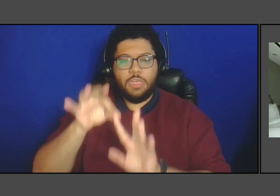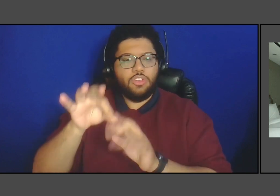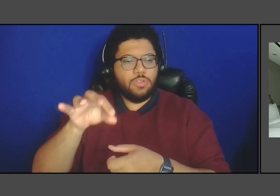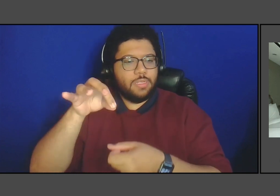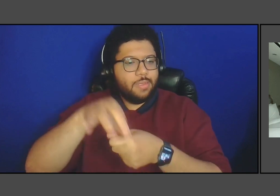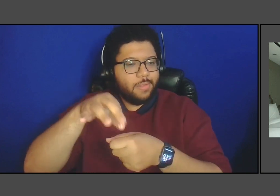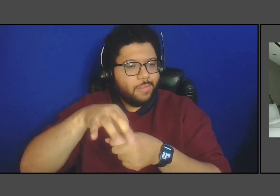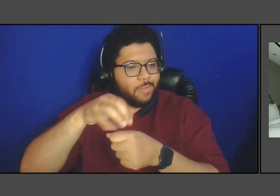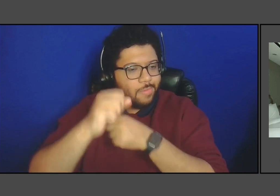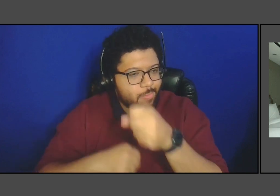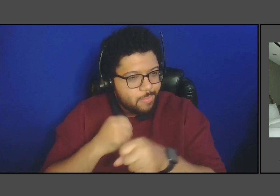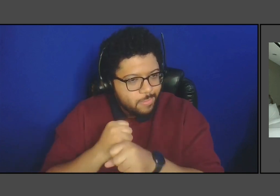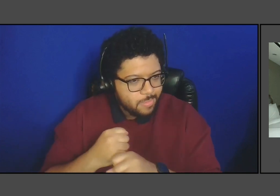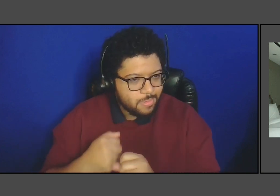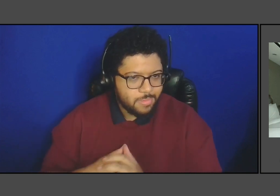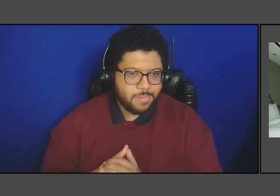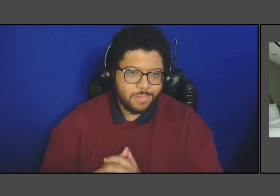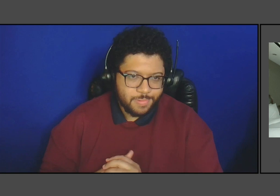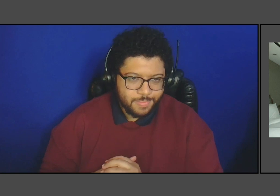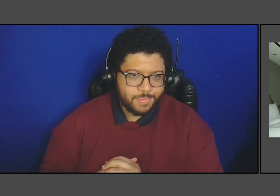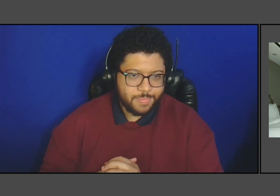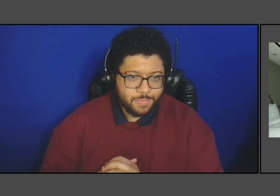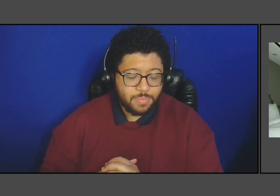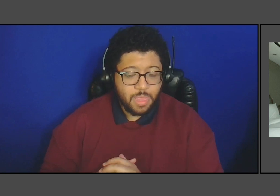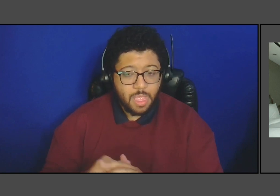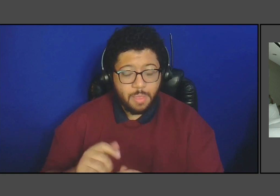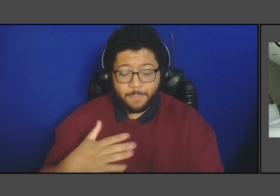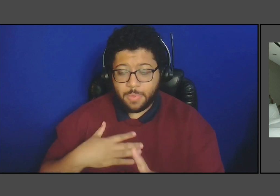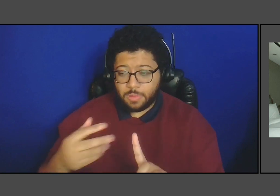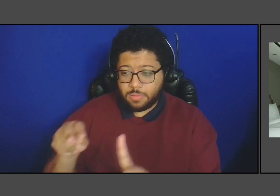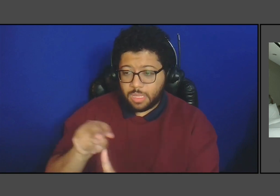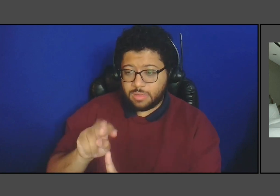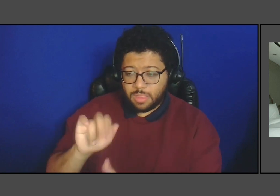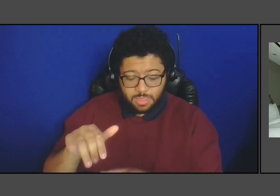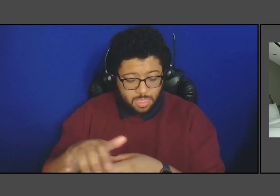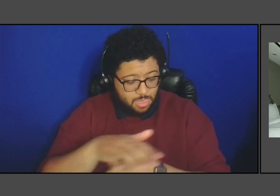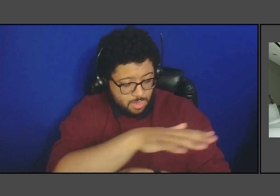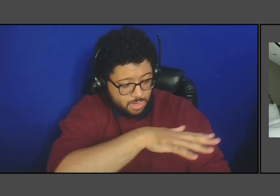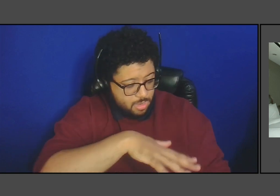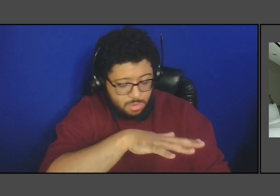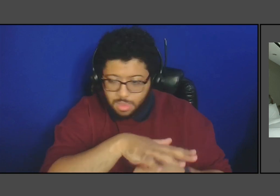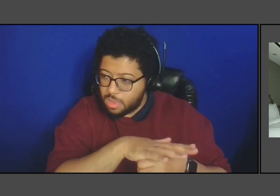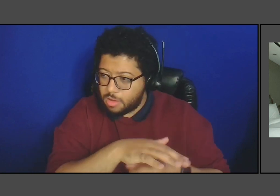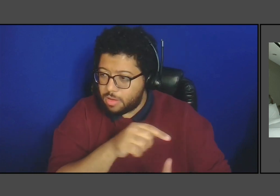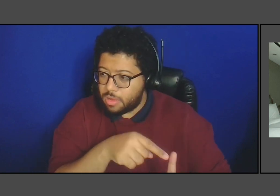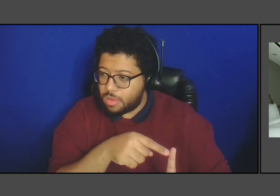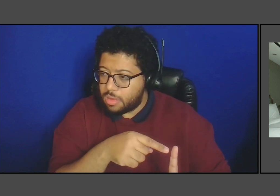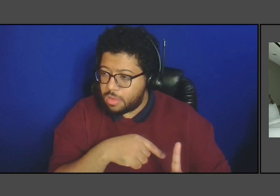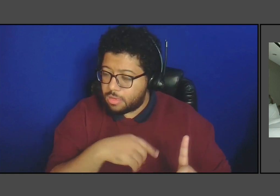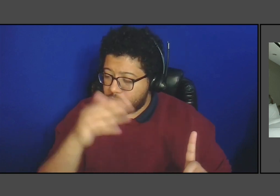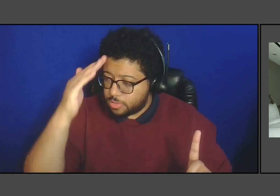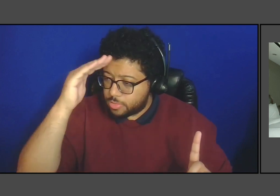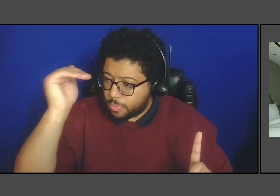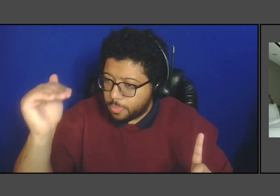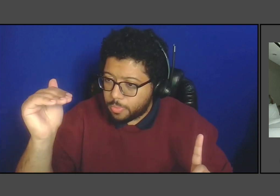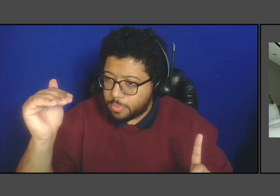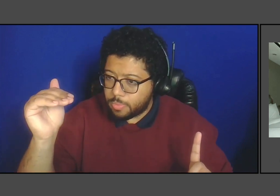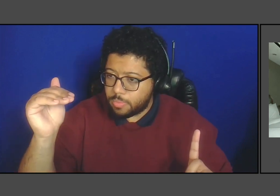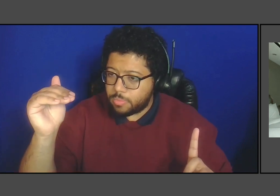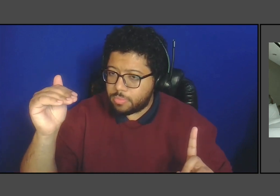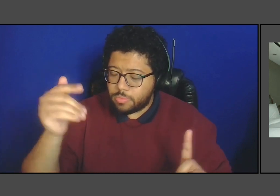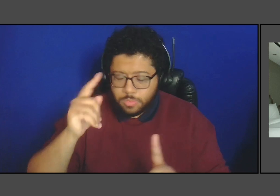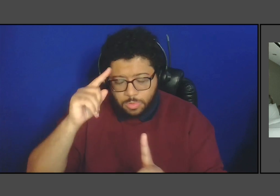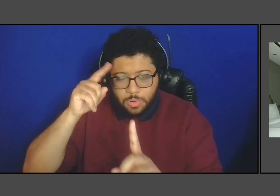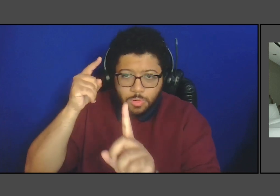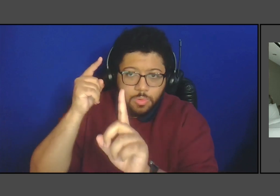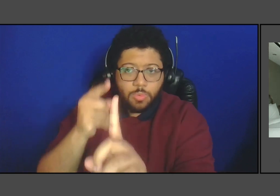I think of it as a place of hope, of aspiration, where generations of people have come with